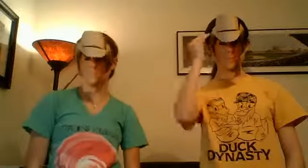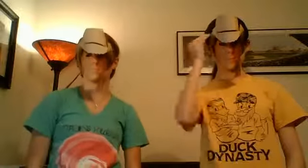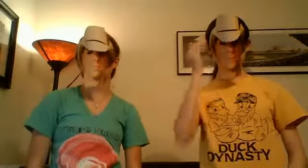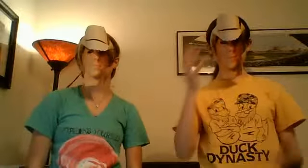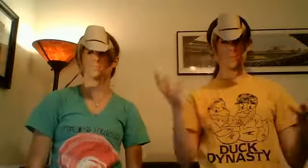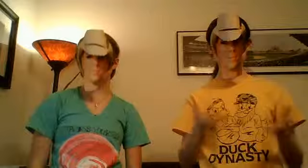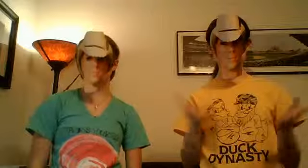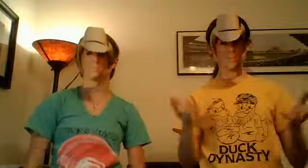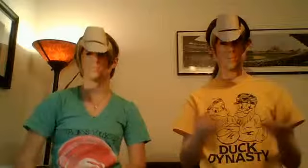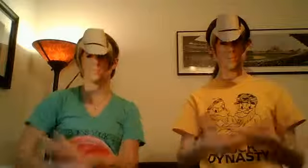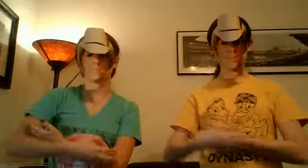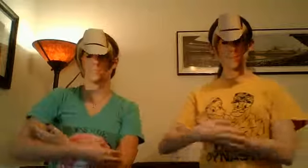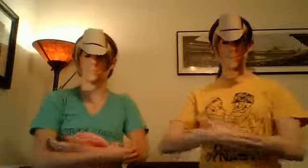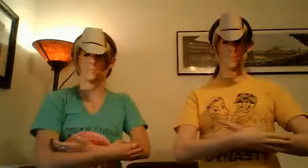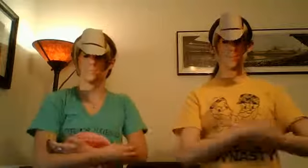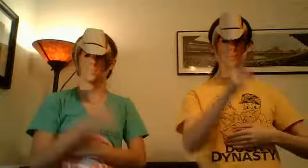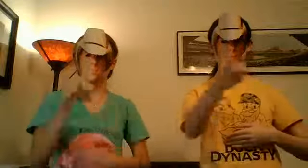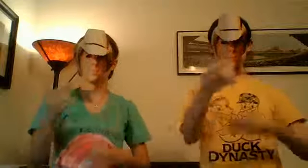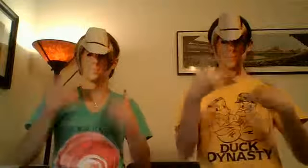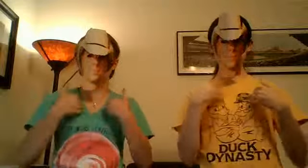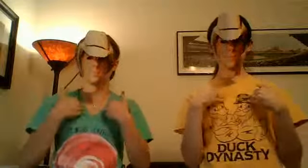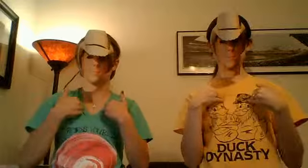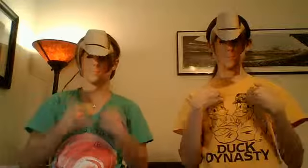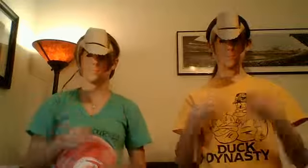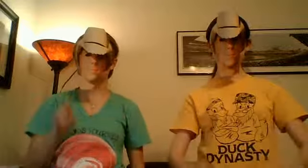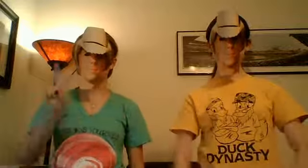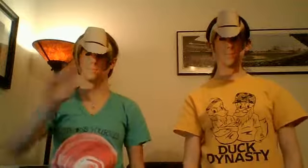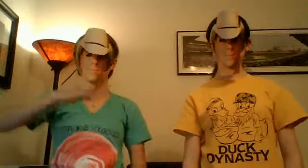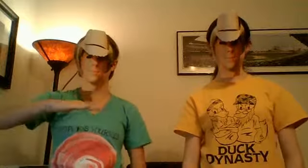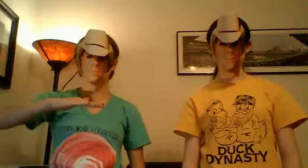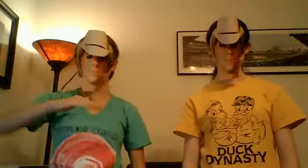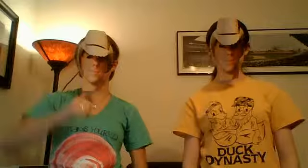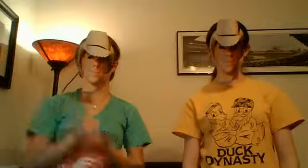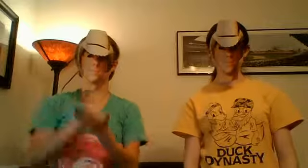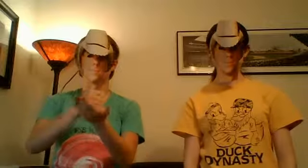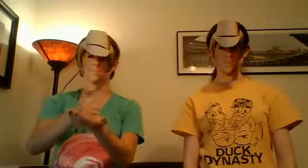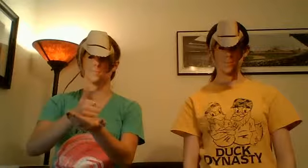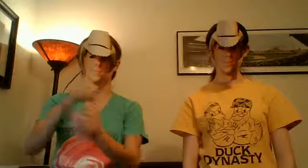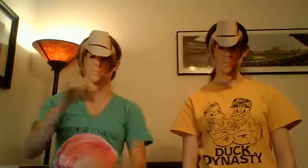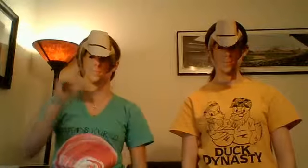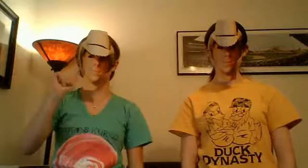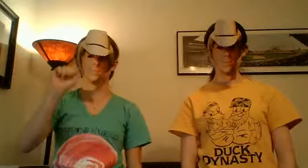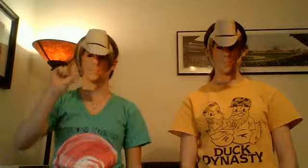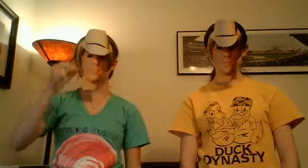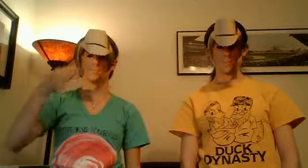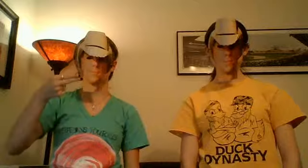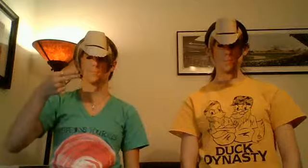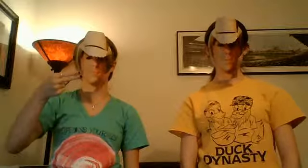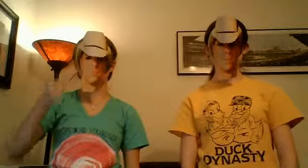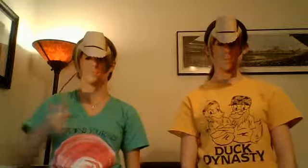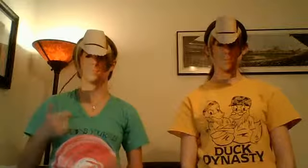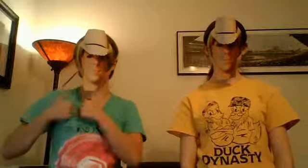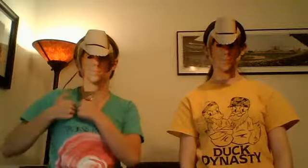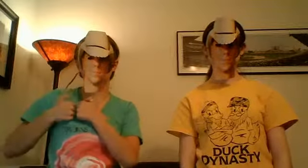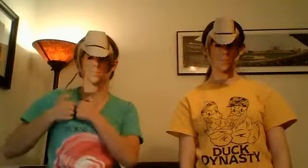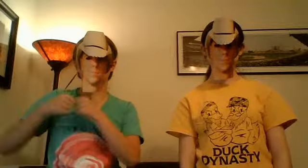know what I'm talking about. Yeah, baby, when you got two bad feet on the dashboard, your